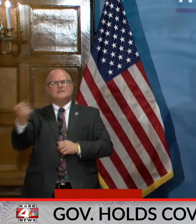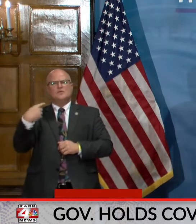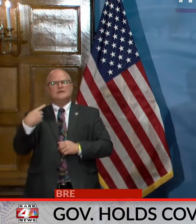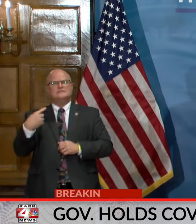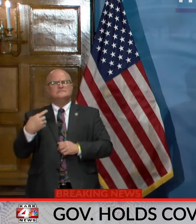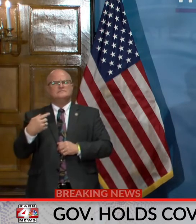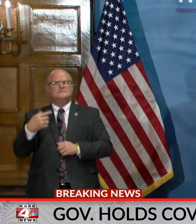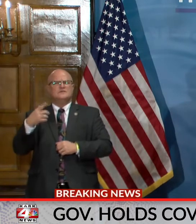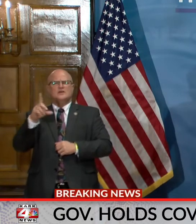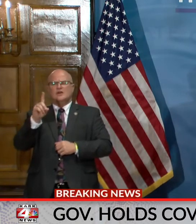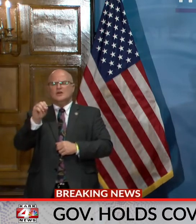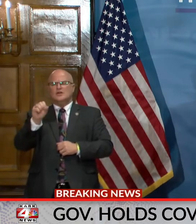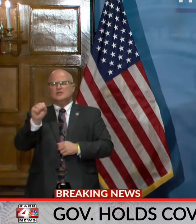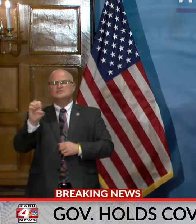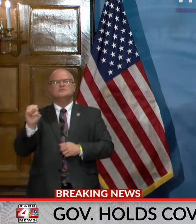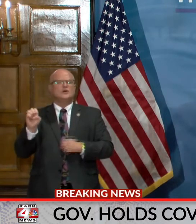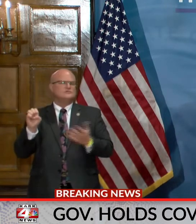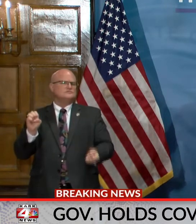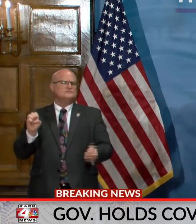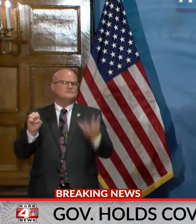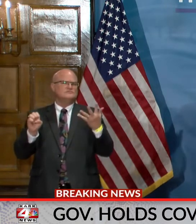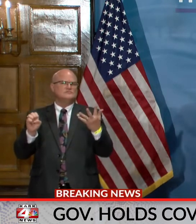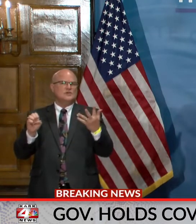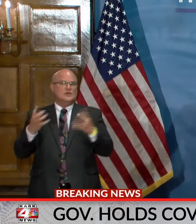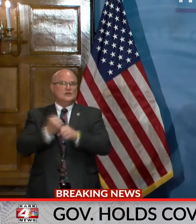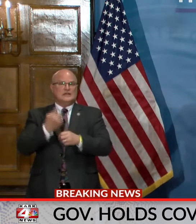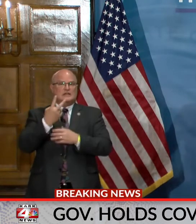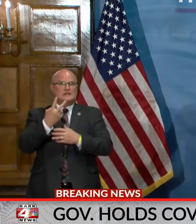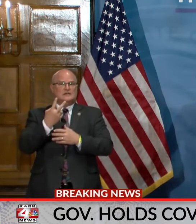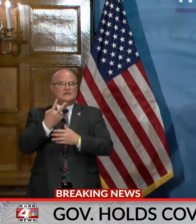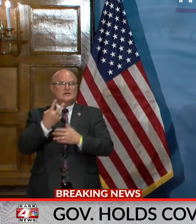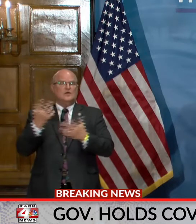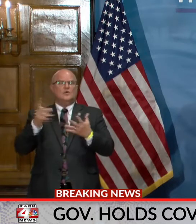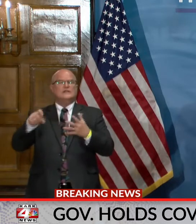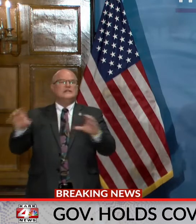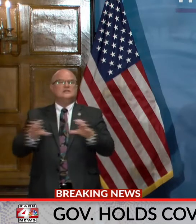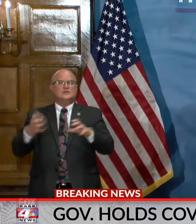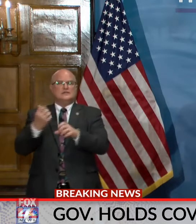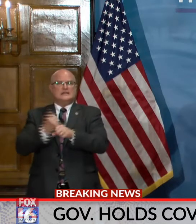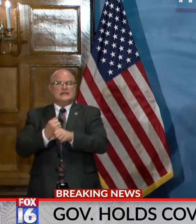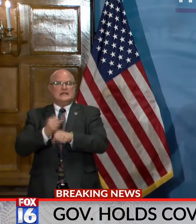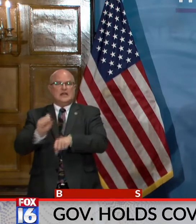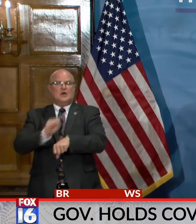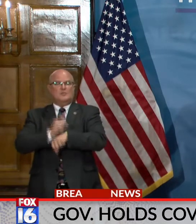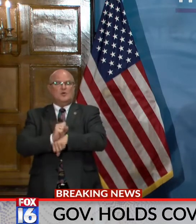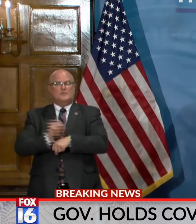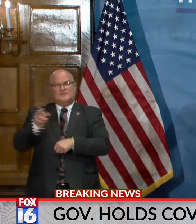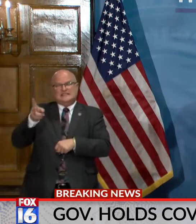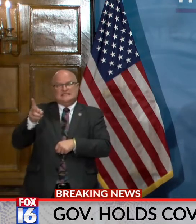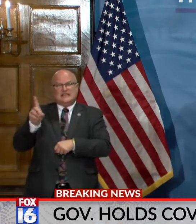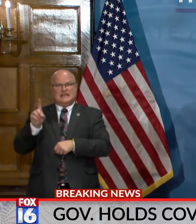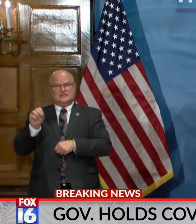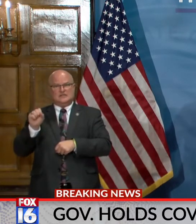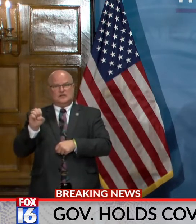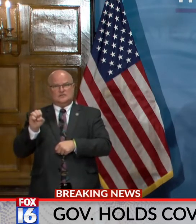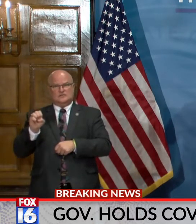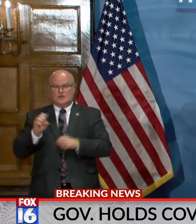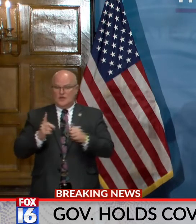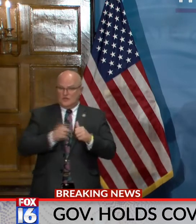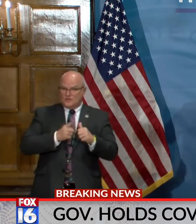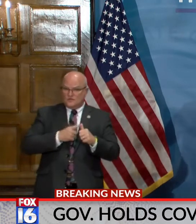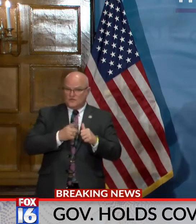the doses. Whenever you go in, do you get both? What do you need to do to get an appointment for the second dose? When you get your first